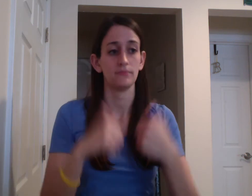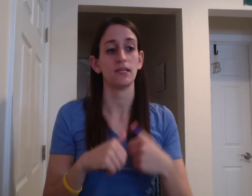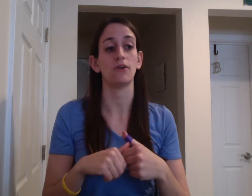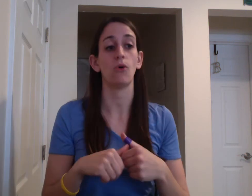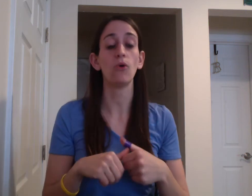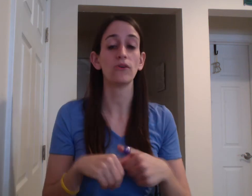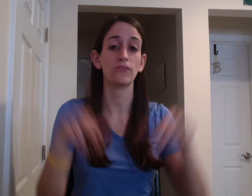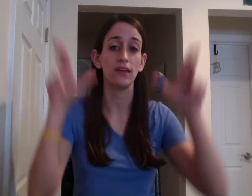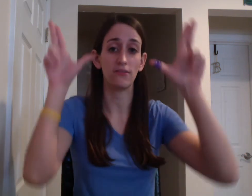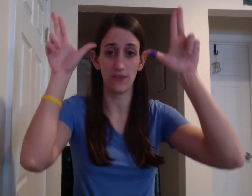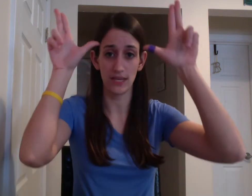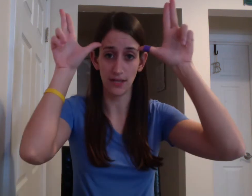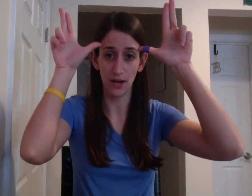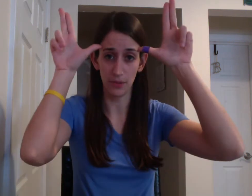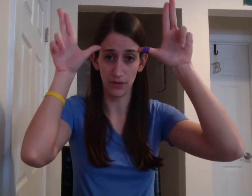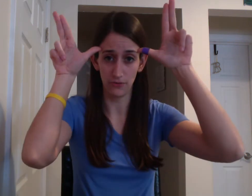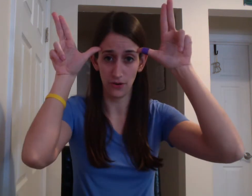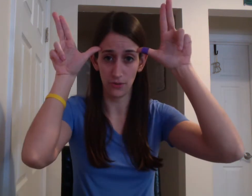And horse, they face up and forward.